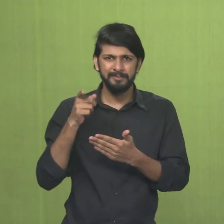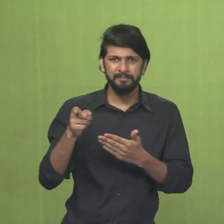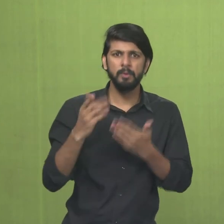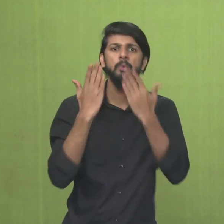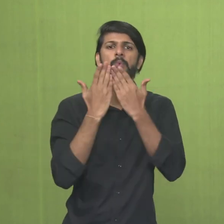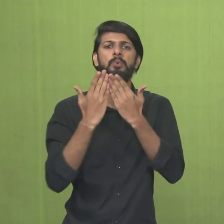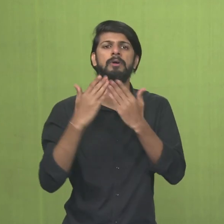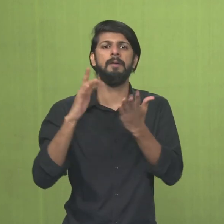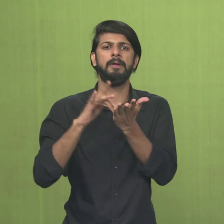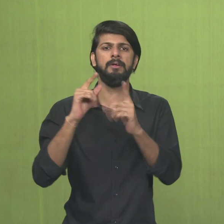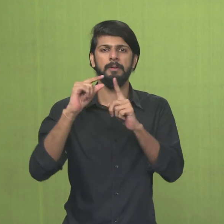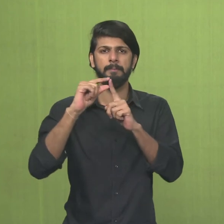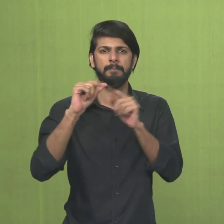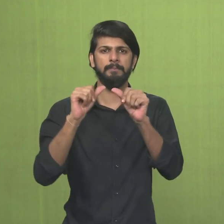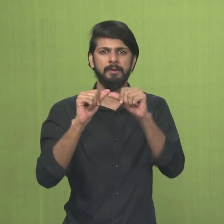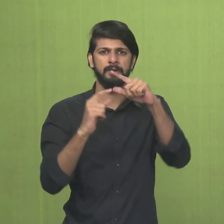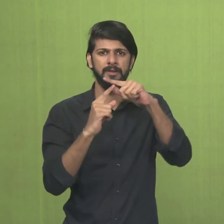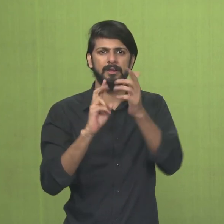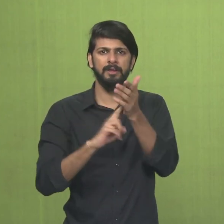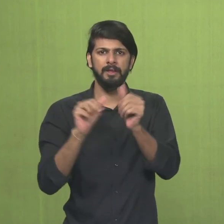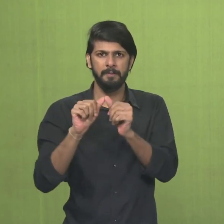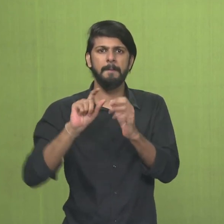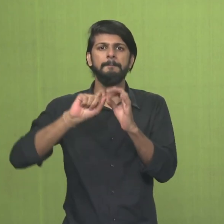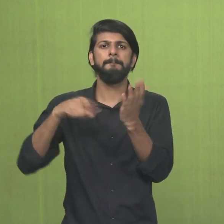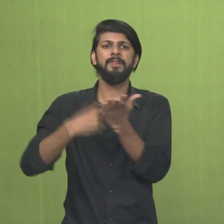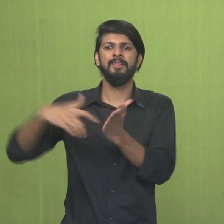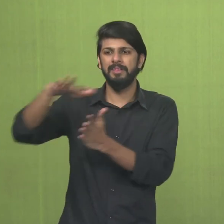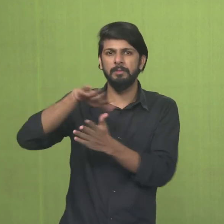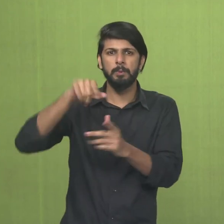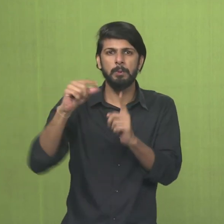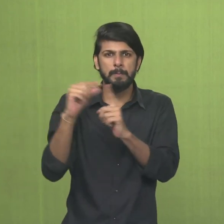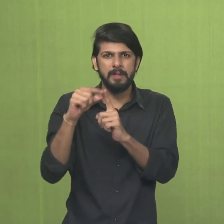The style of this painting is the Patna Company School.